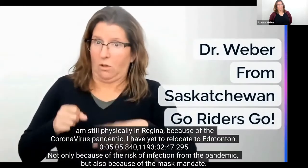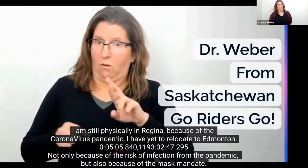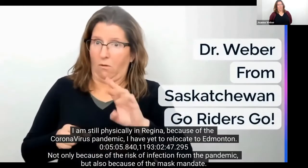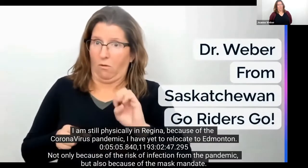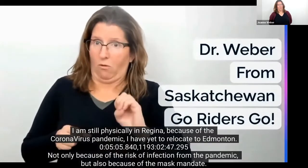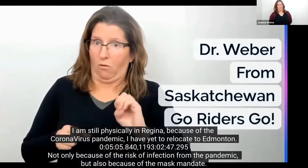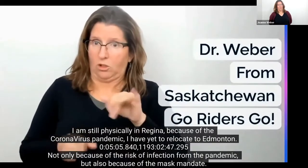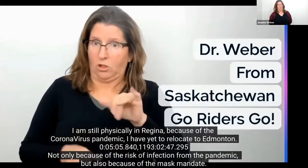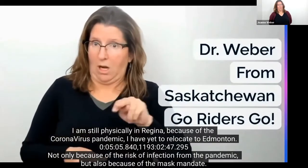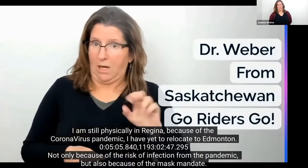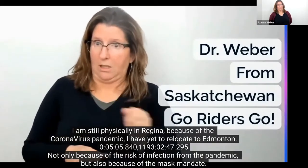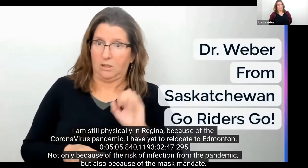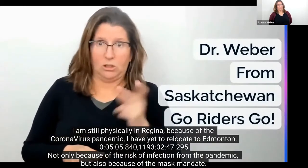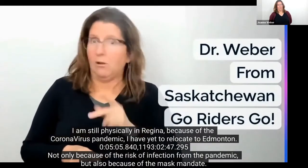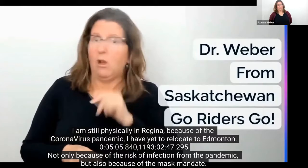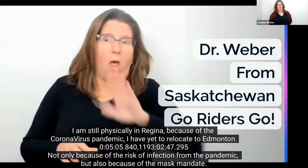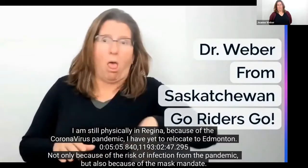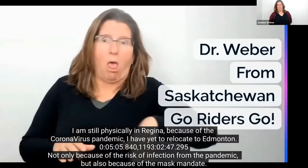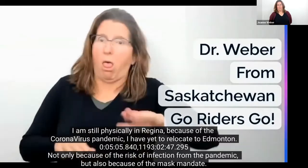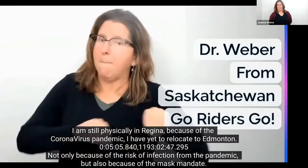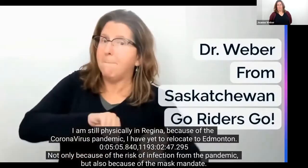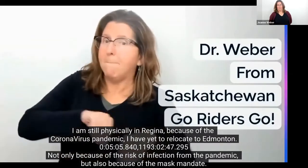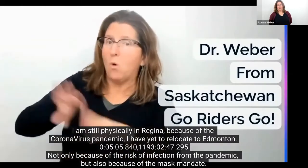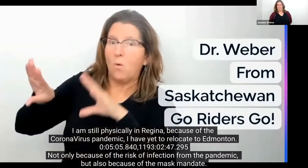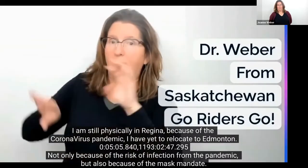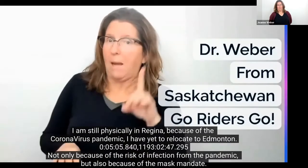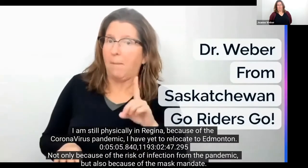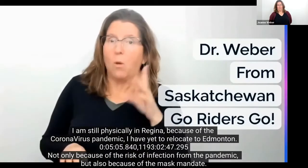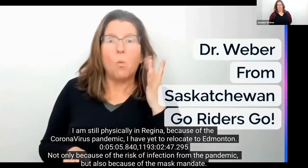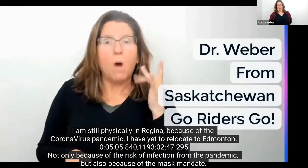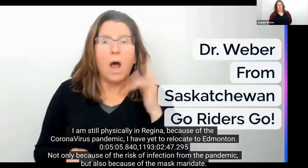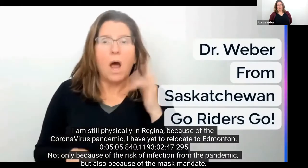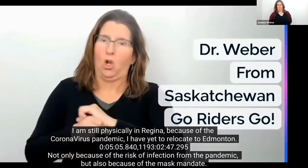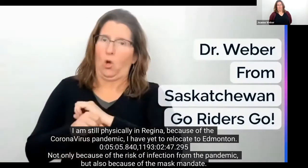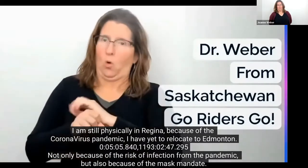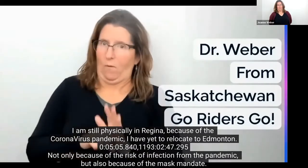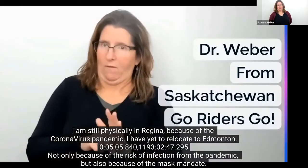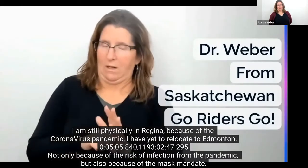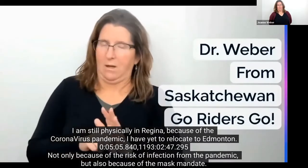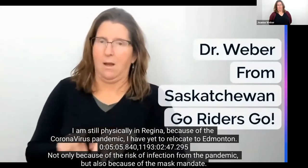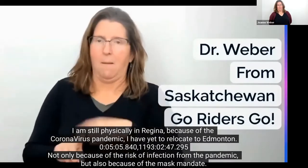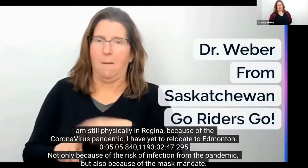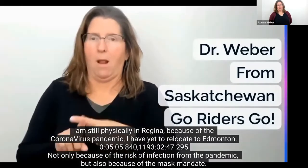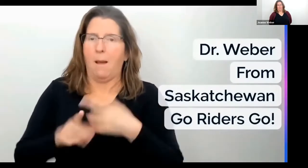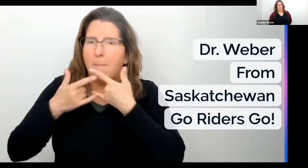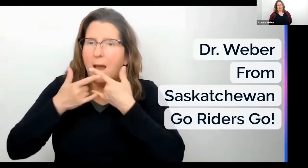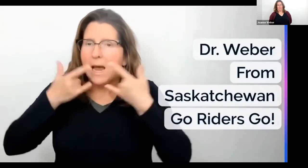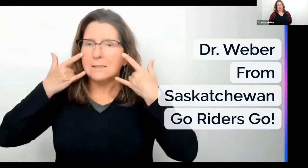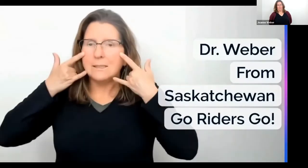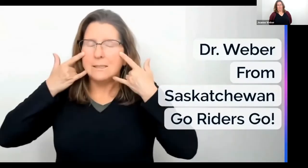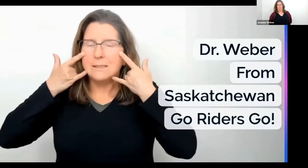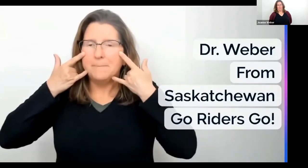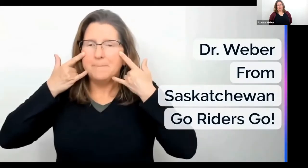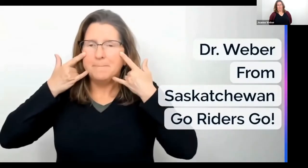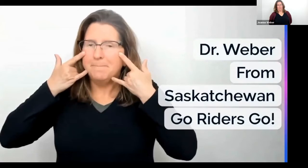I am still physically in Regina. Because of the coronavirus pandemic, I have yet to relocate to Edmonton, not only because